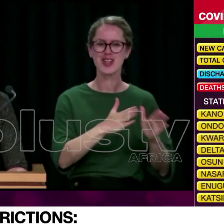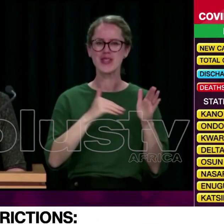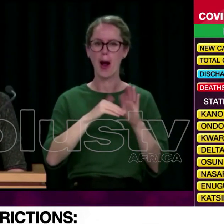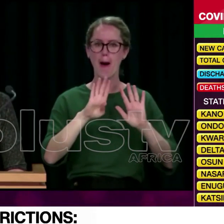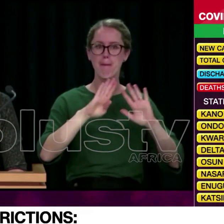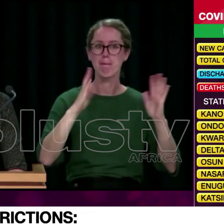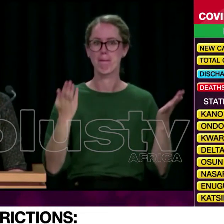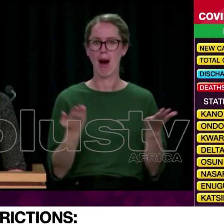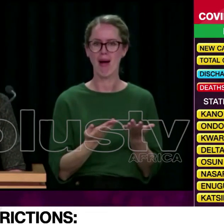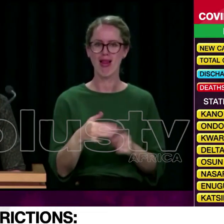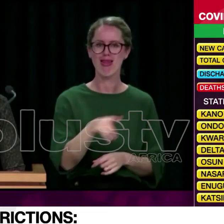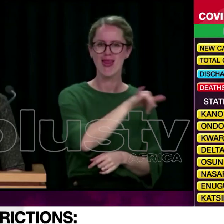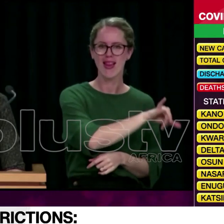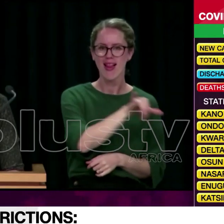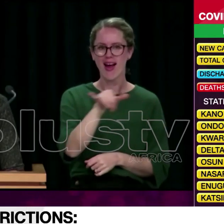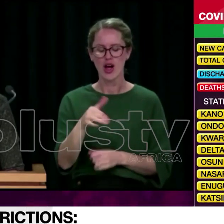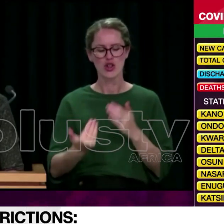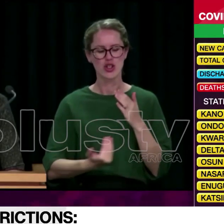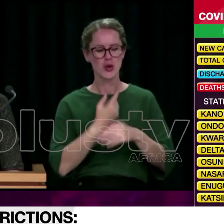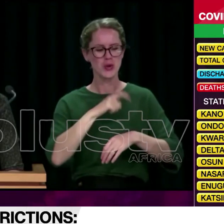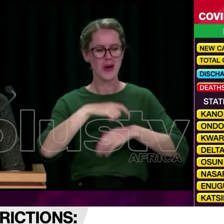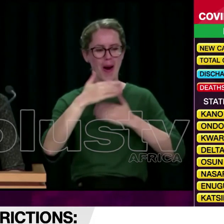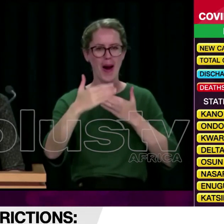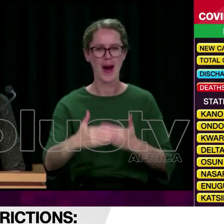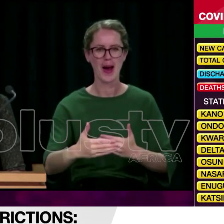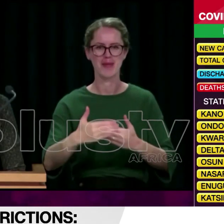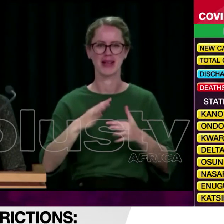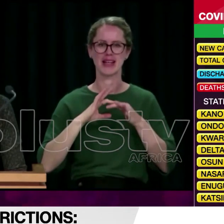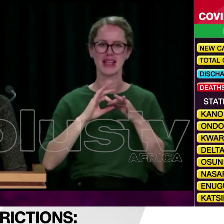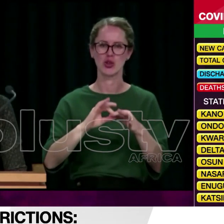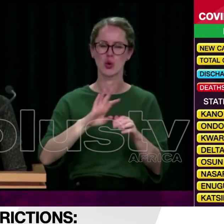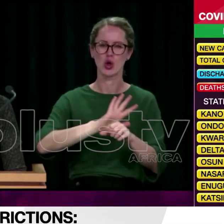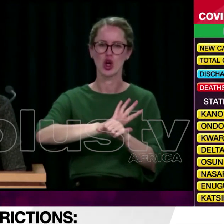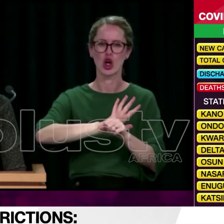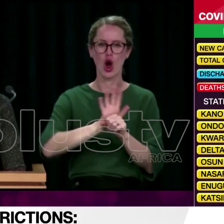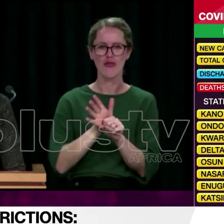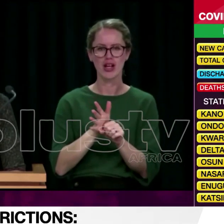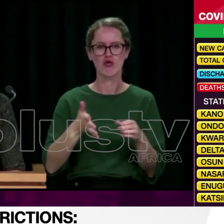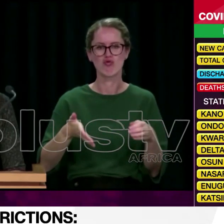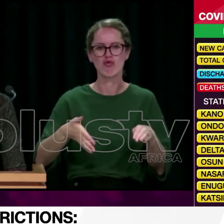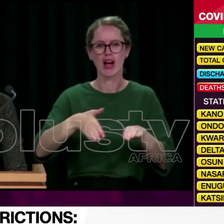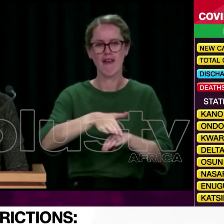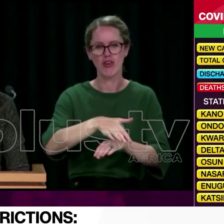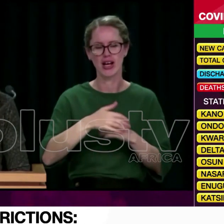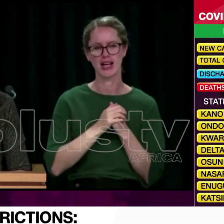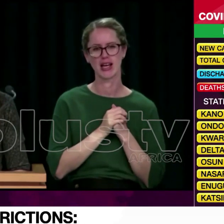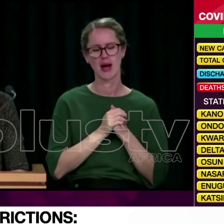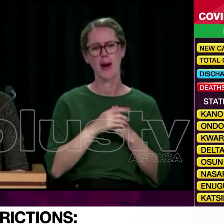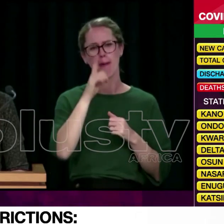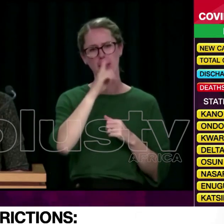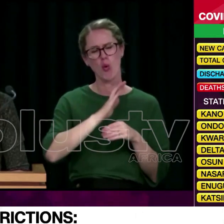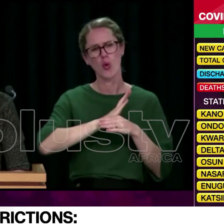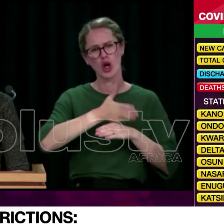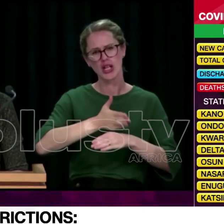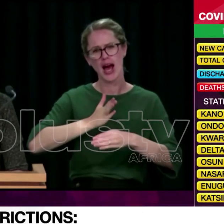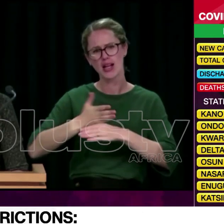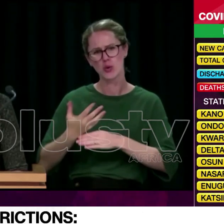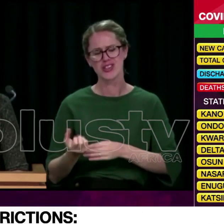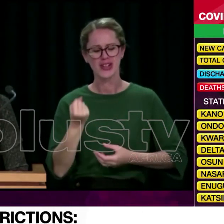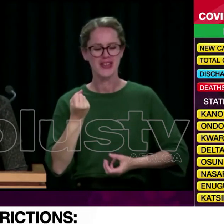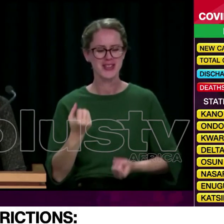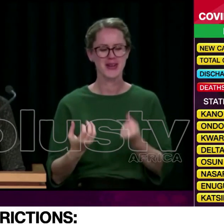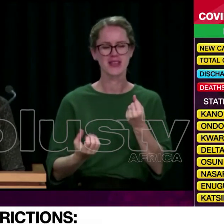the start of a new chapter in our COVID response and recovery, one that people have worked so hard for and